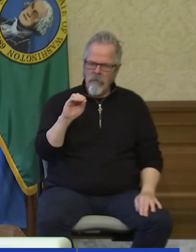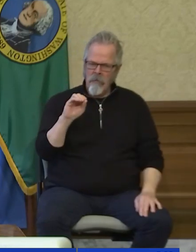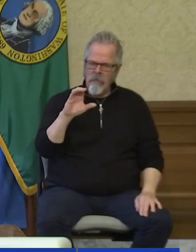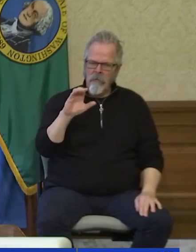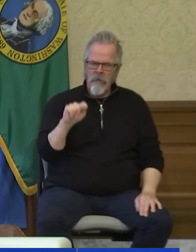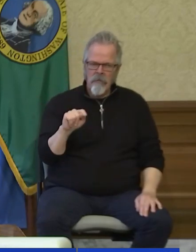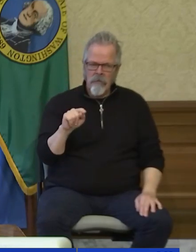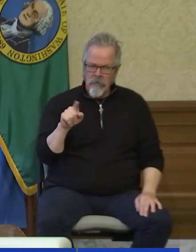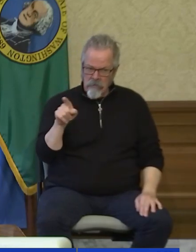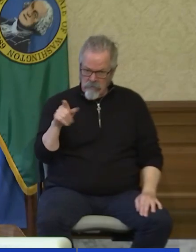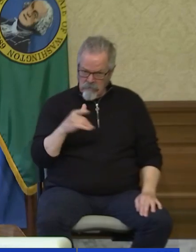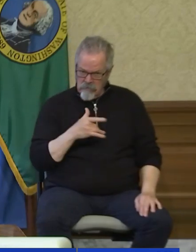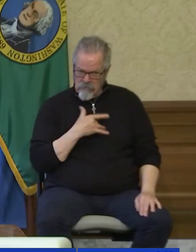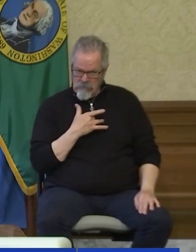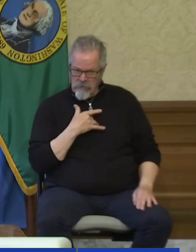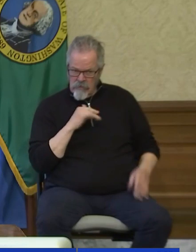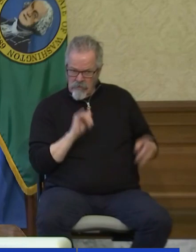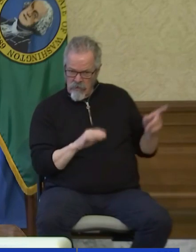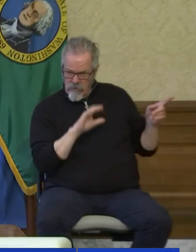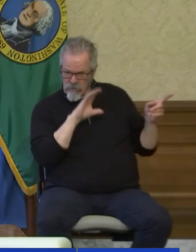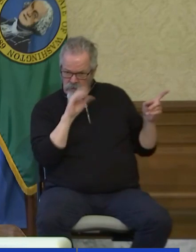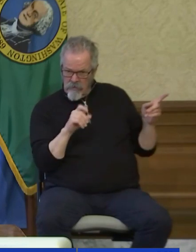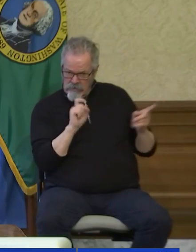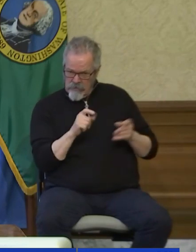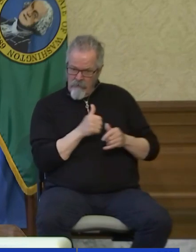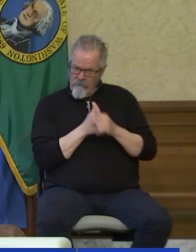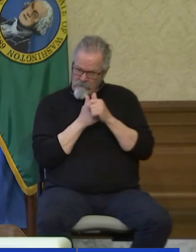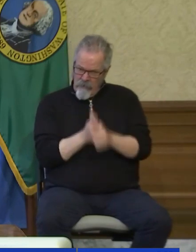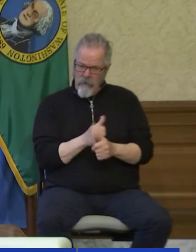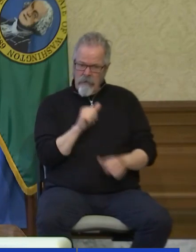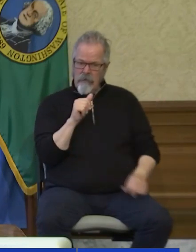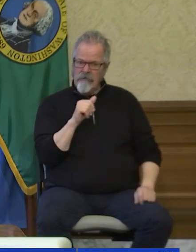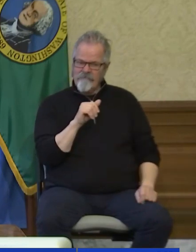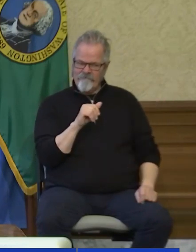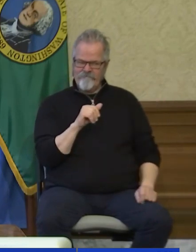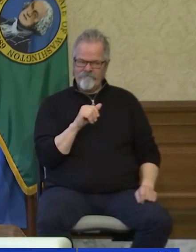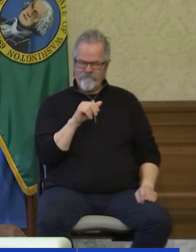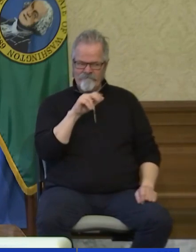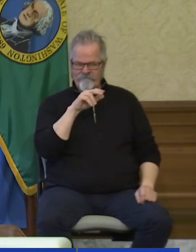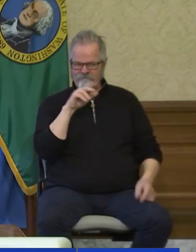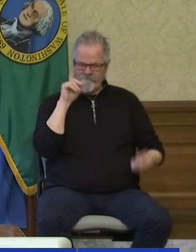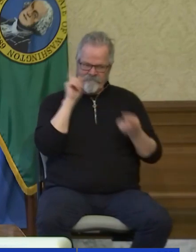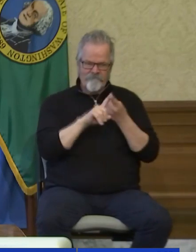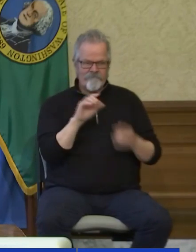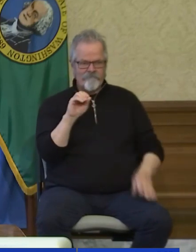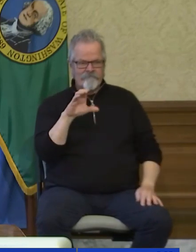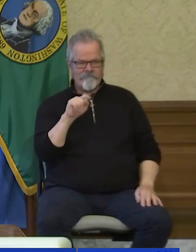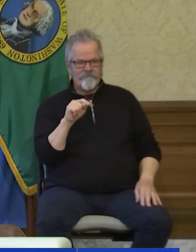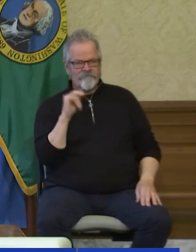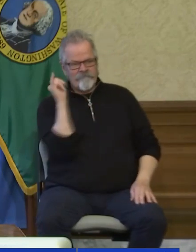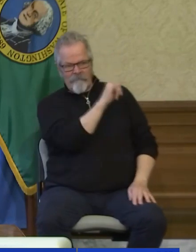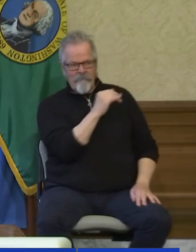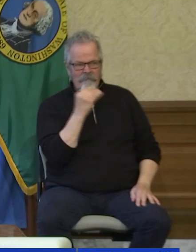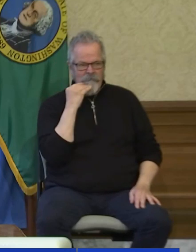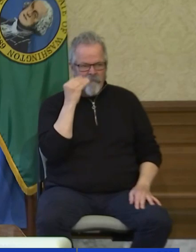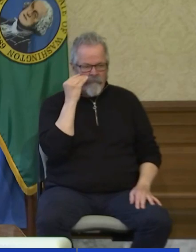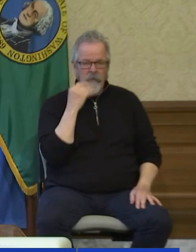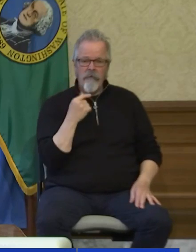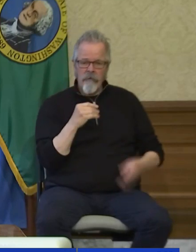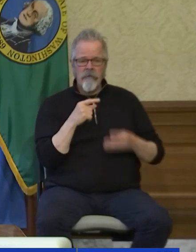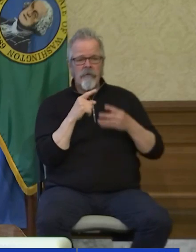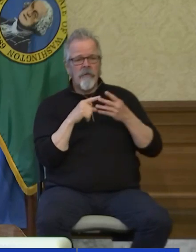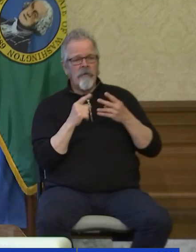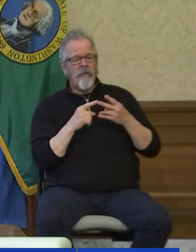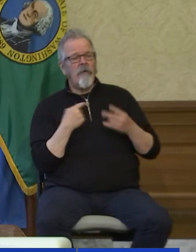not mandating that, but we certainly encourage it. I think we have found broadly that telecommunications has